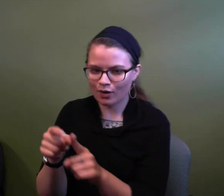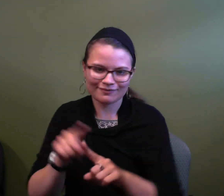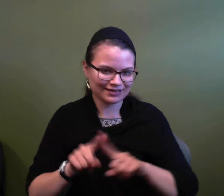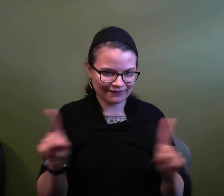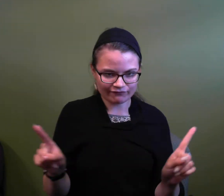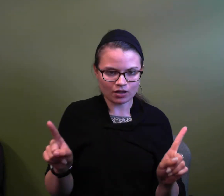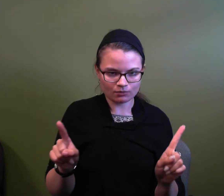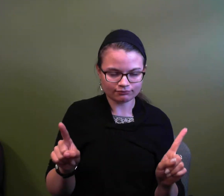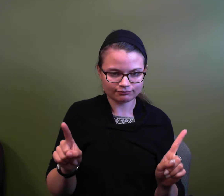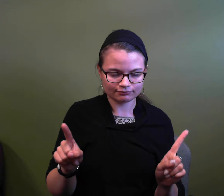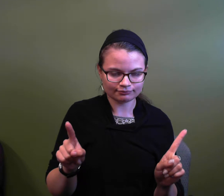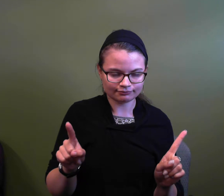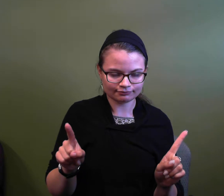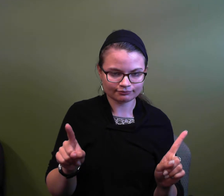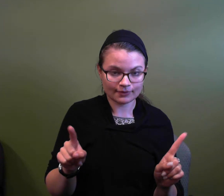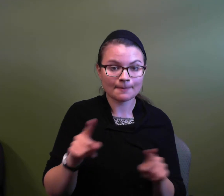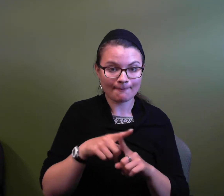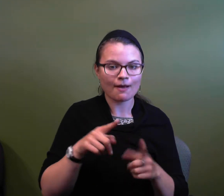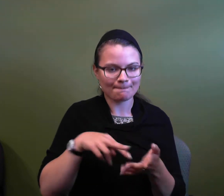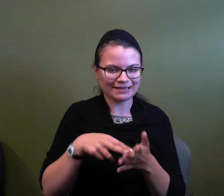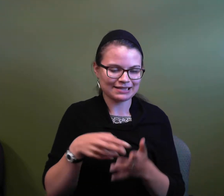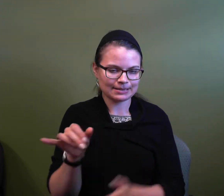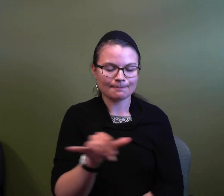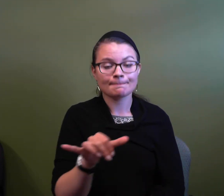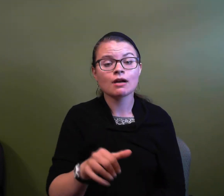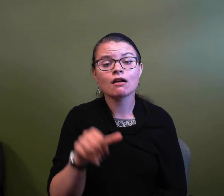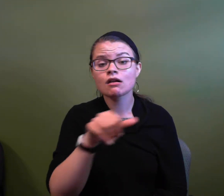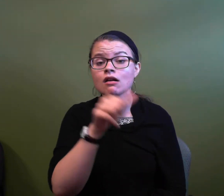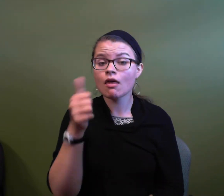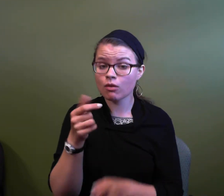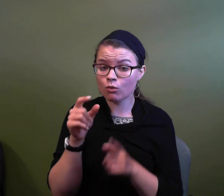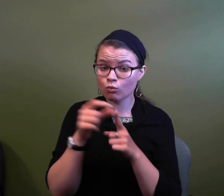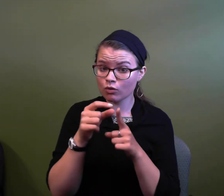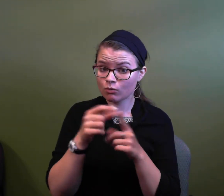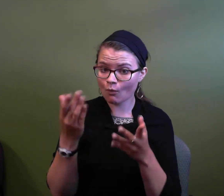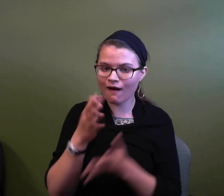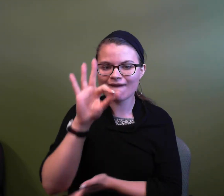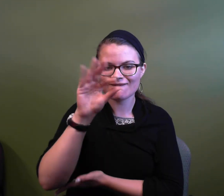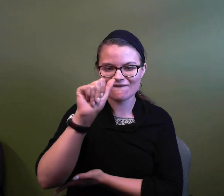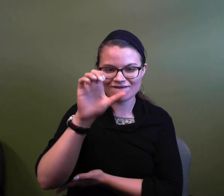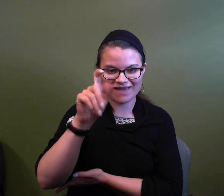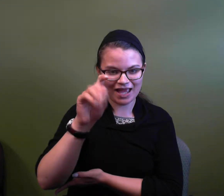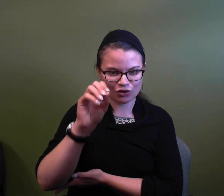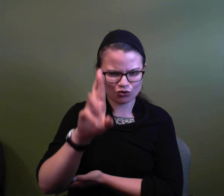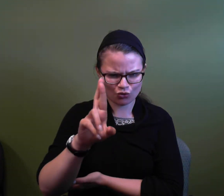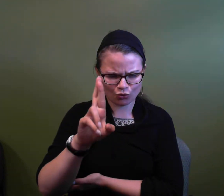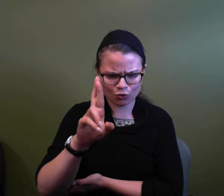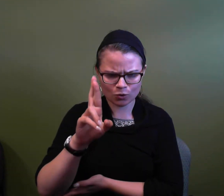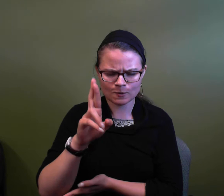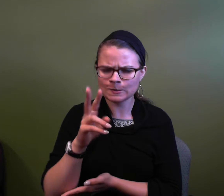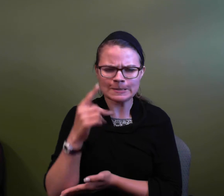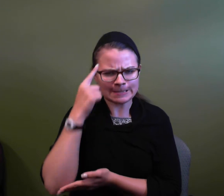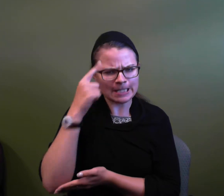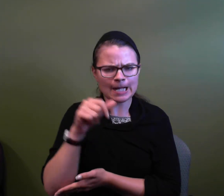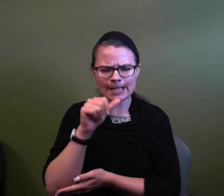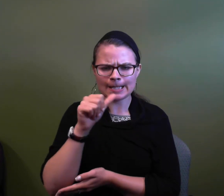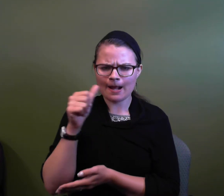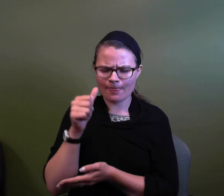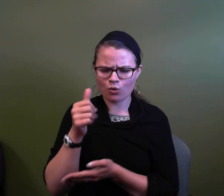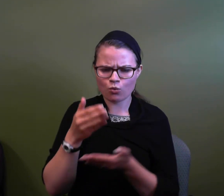Okay, here's another word, factor. Can you think of another word for factor? Well, sometimes factor,